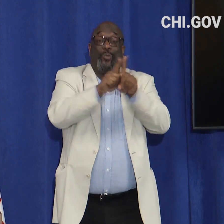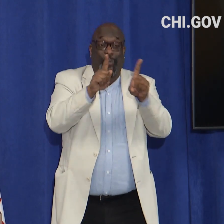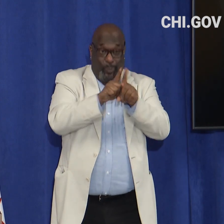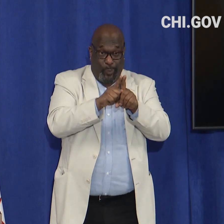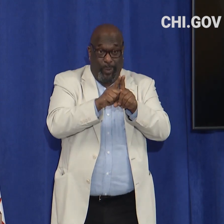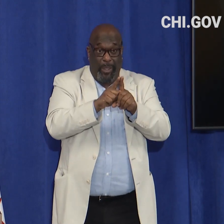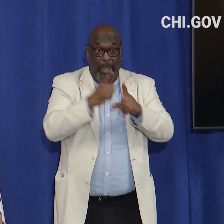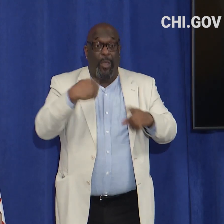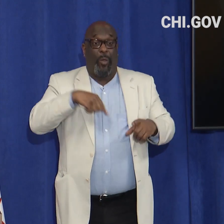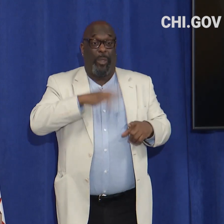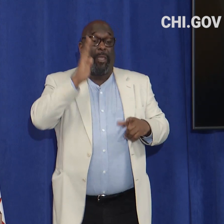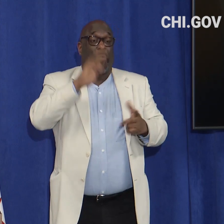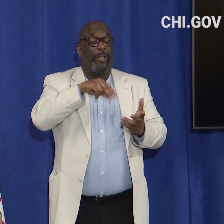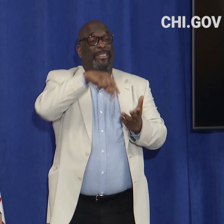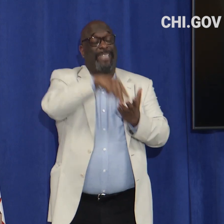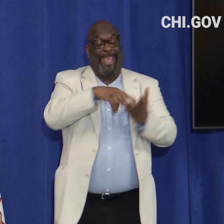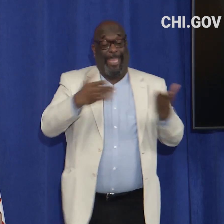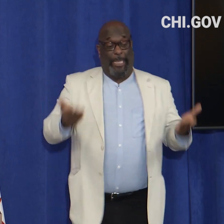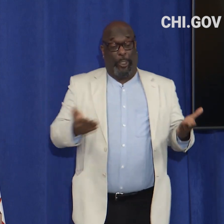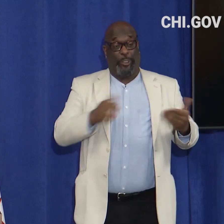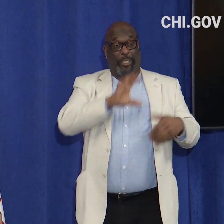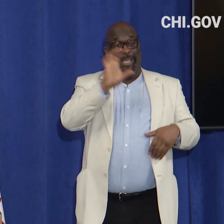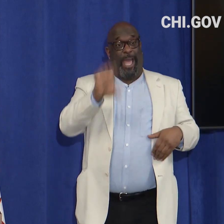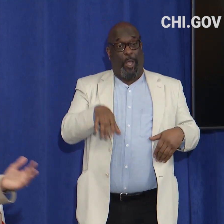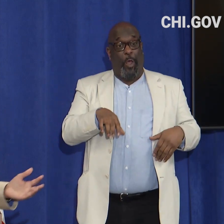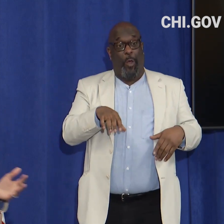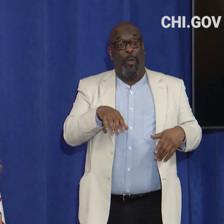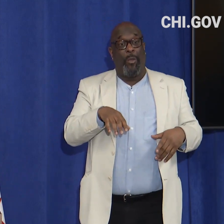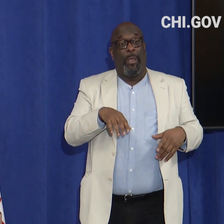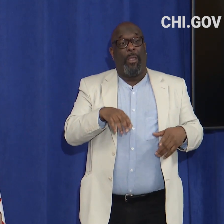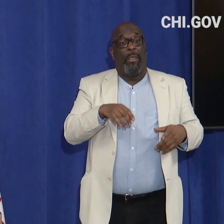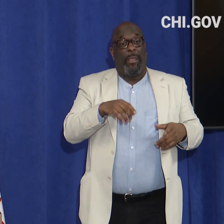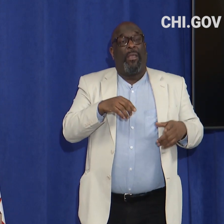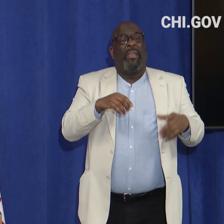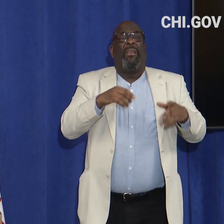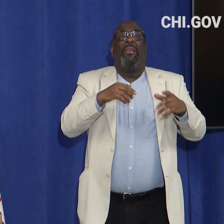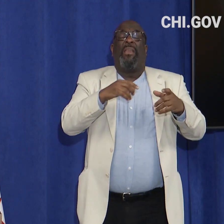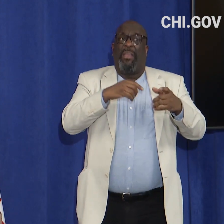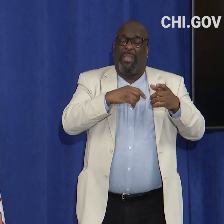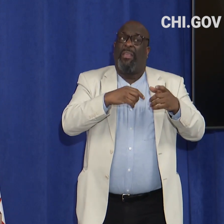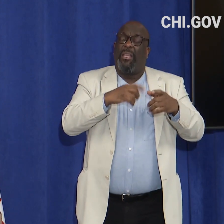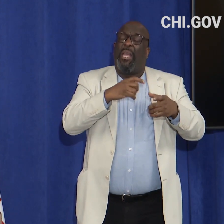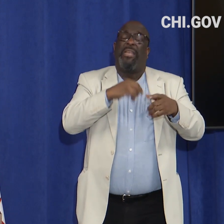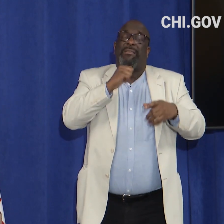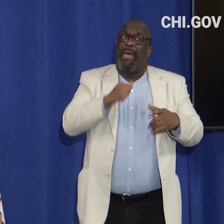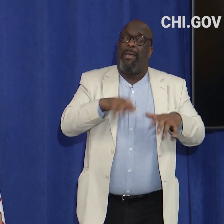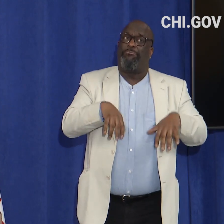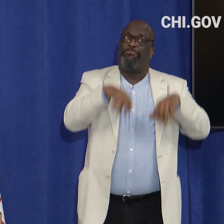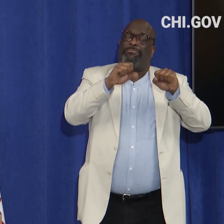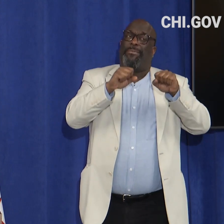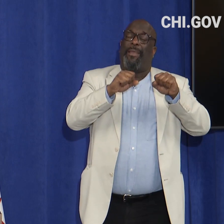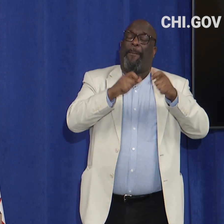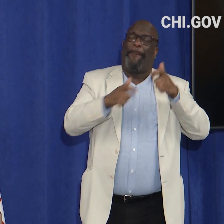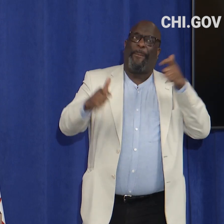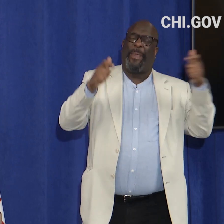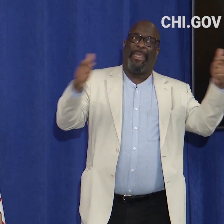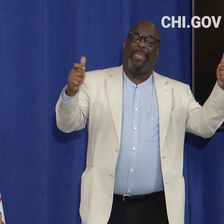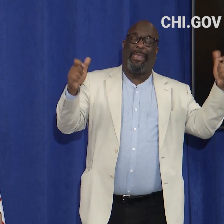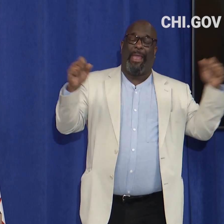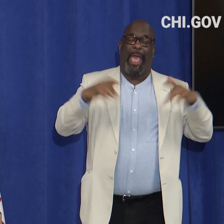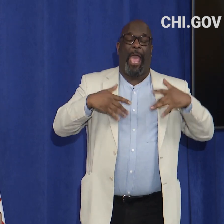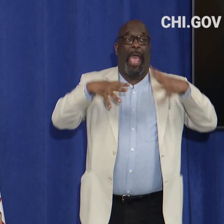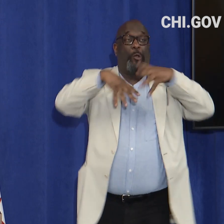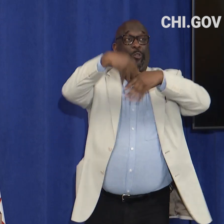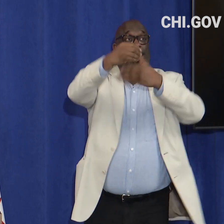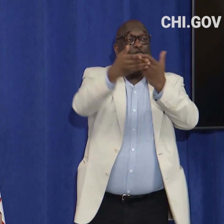will stand up here in Chicago in lieu of these large mass outdoor gatherings. Greg Pratt is asking about Lala.